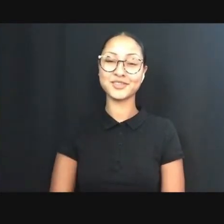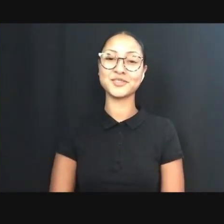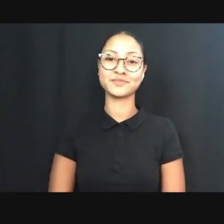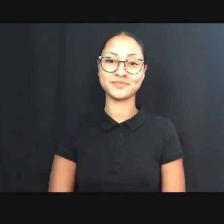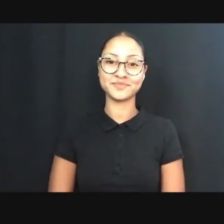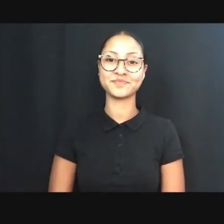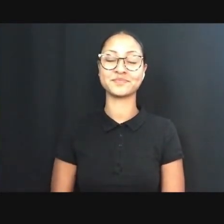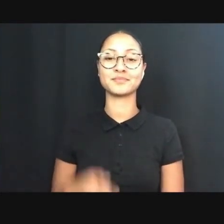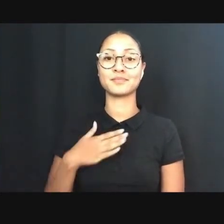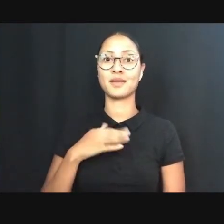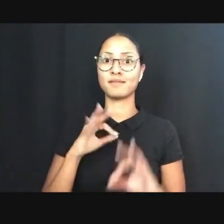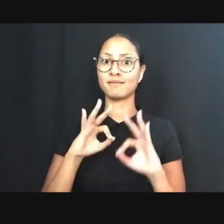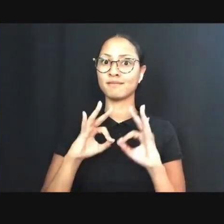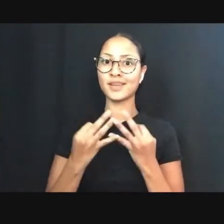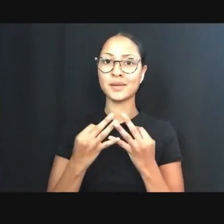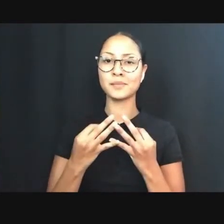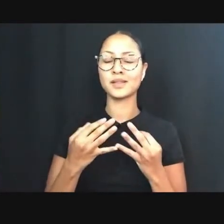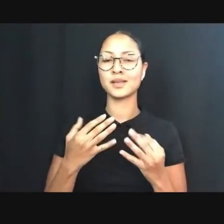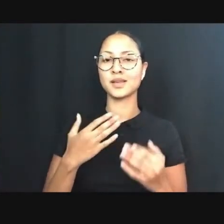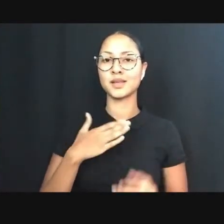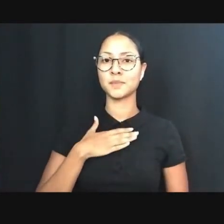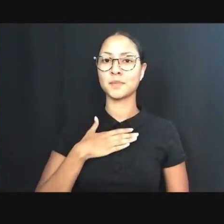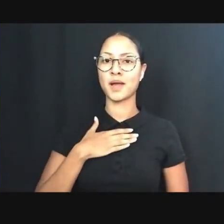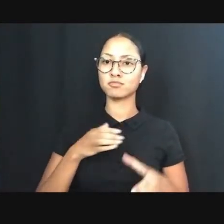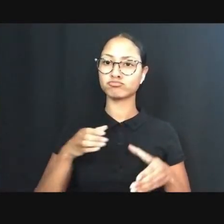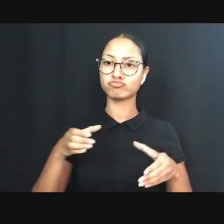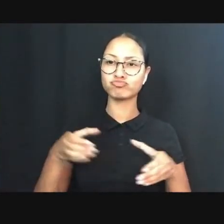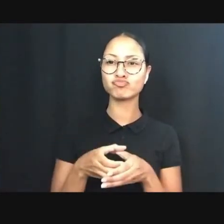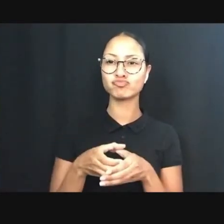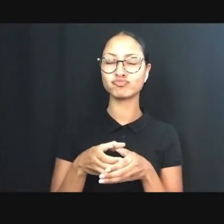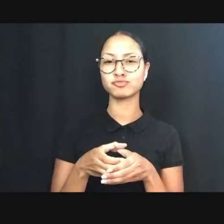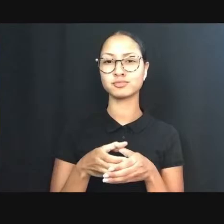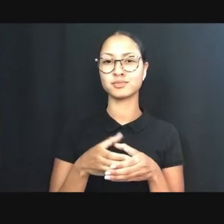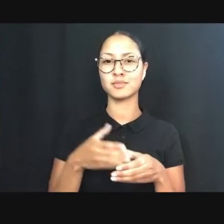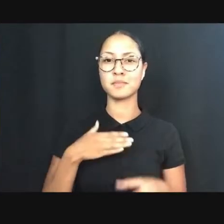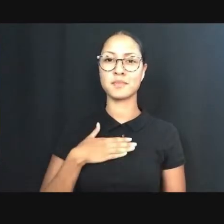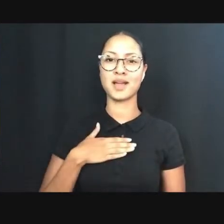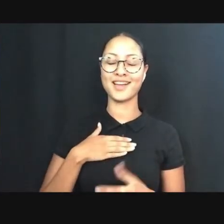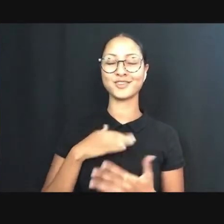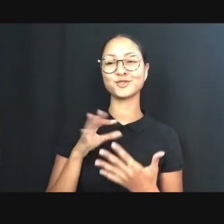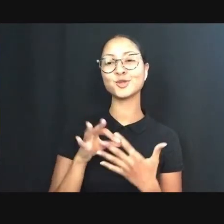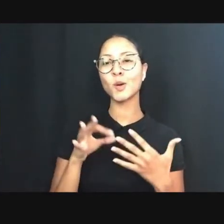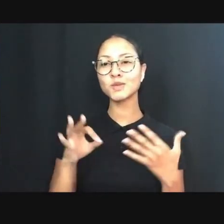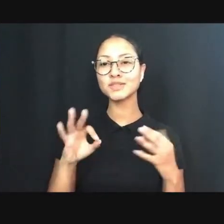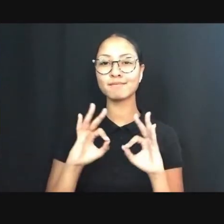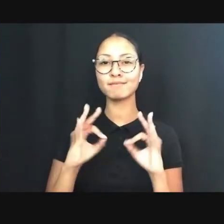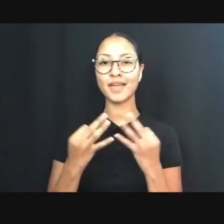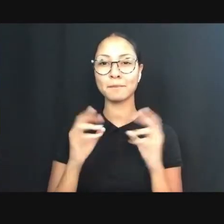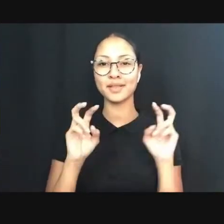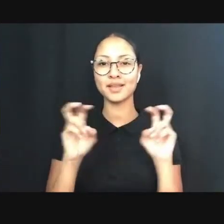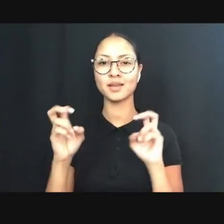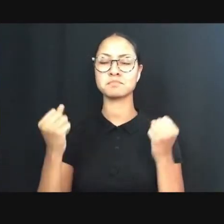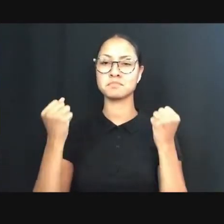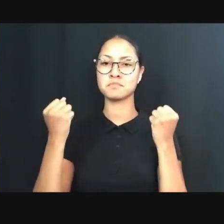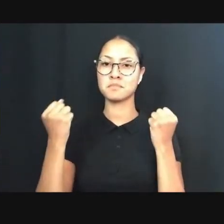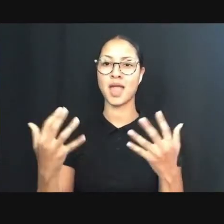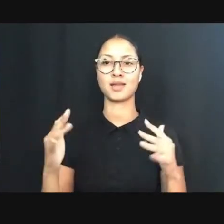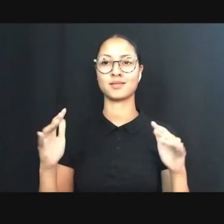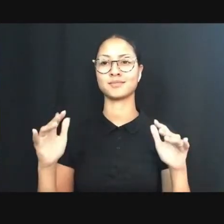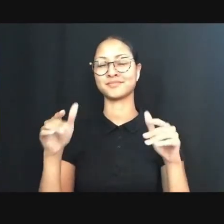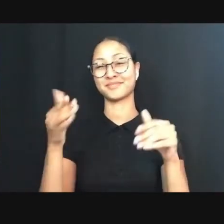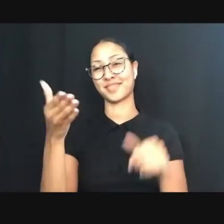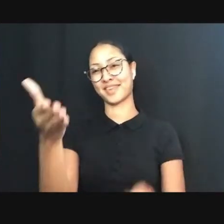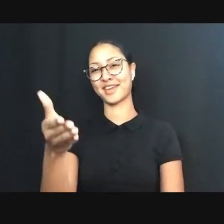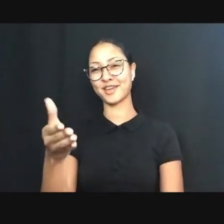are my art family, my chosen ones, many of them are in New York. So yeah, to not be